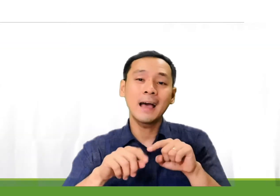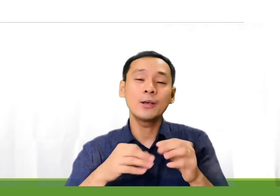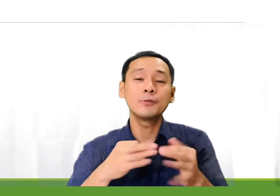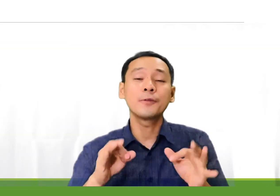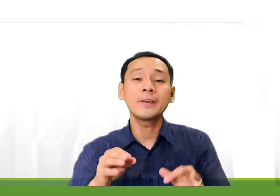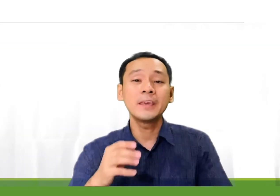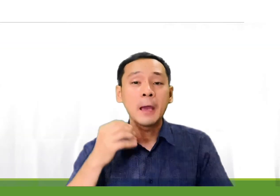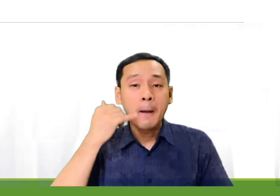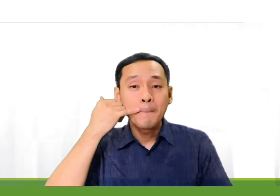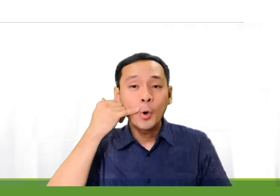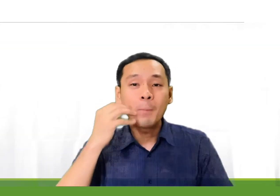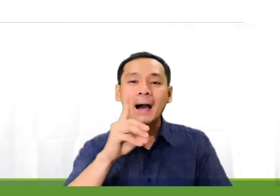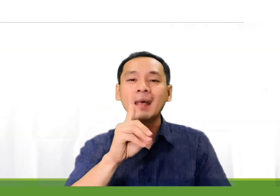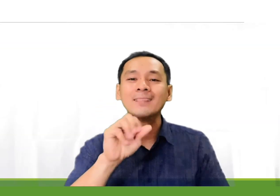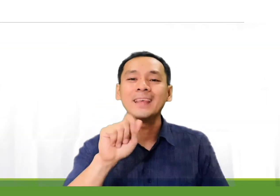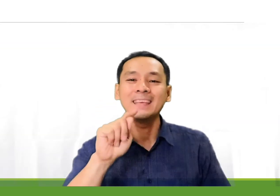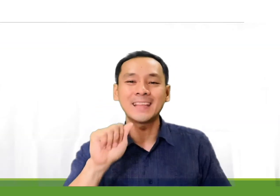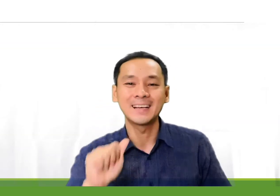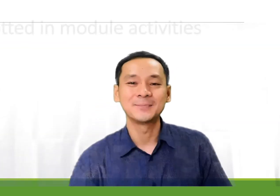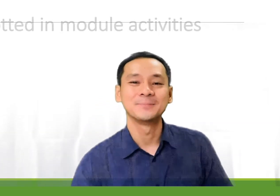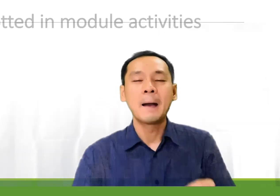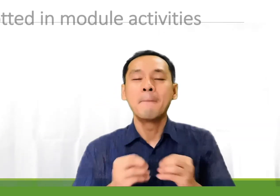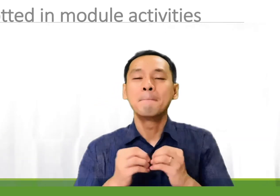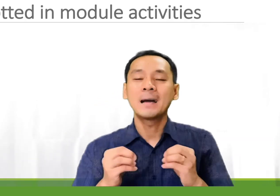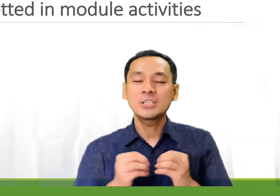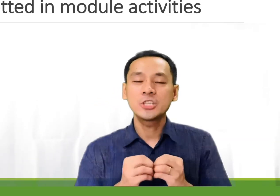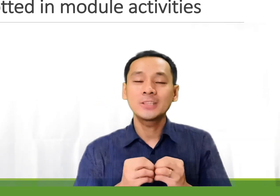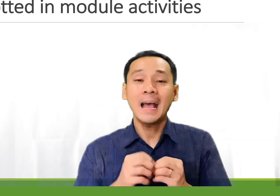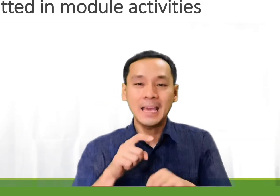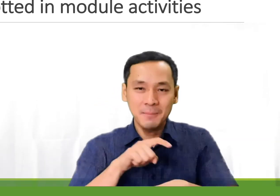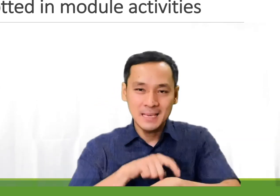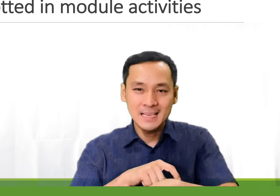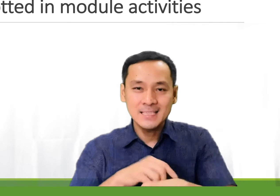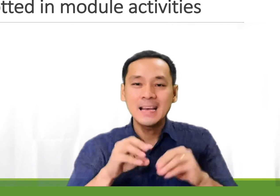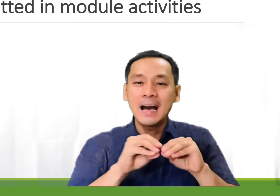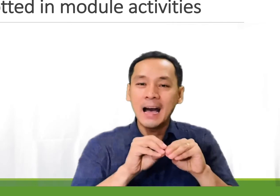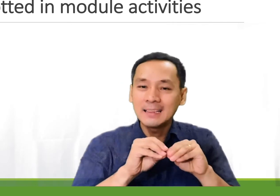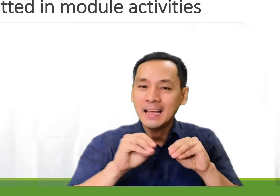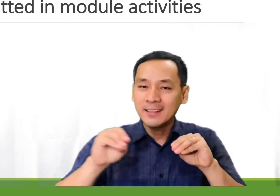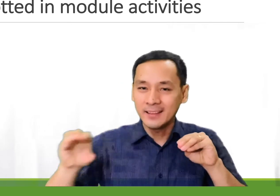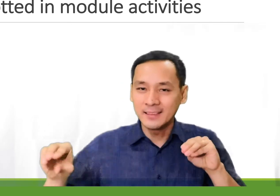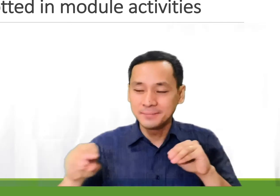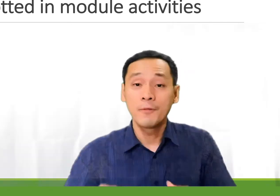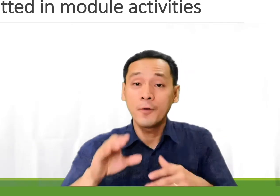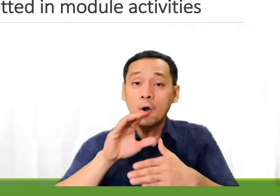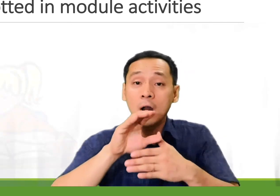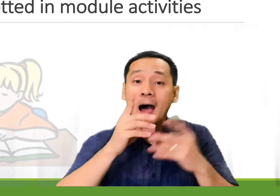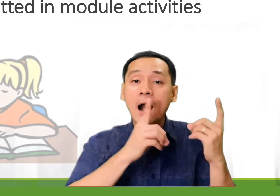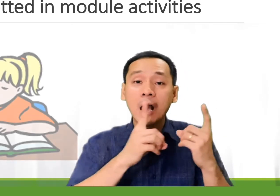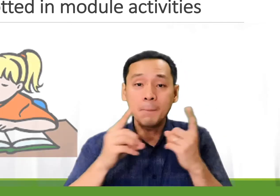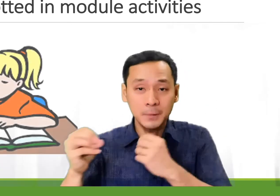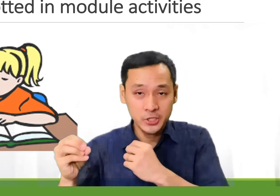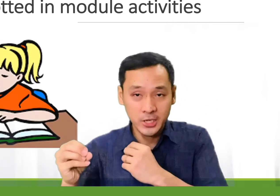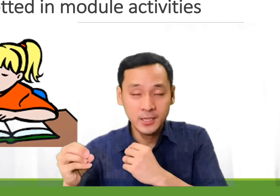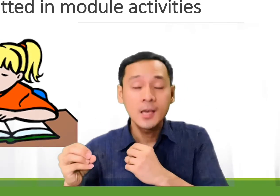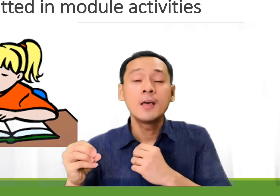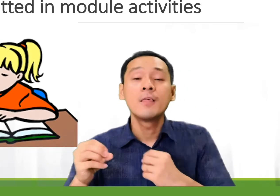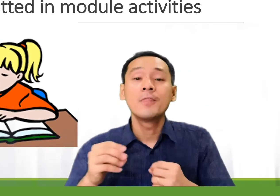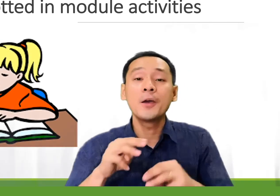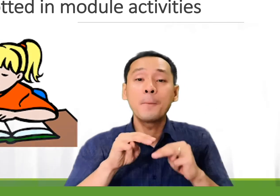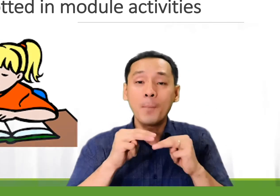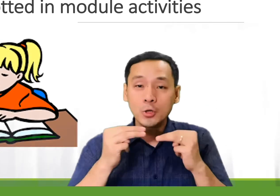who rely on free mobile data. Much time is allotted for